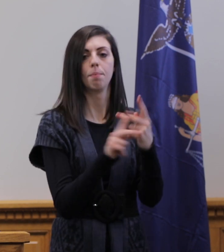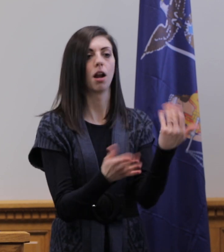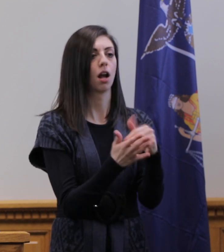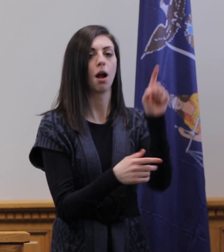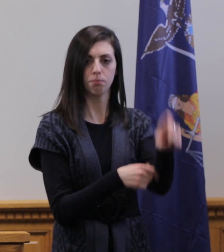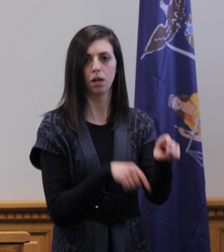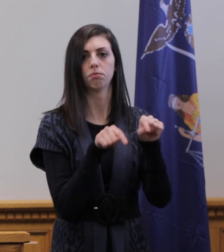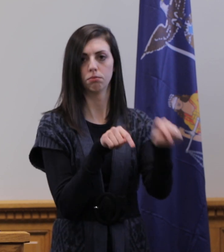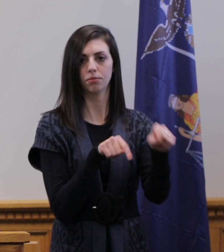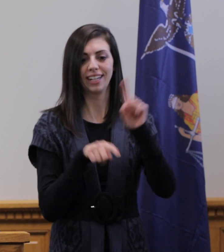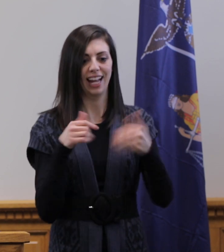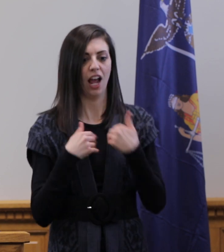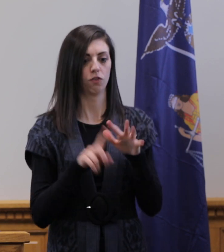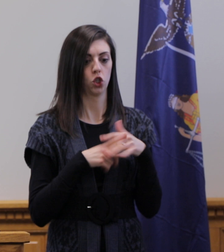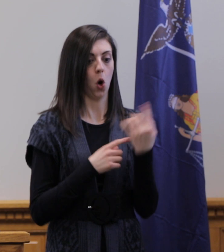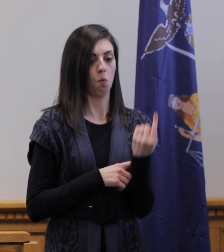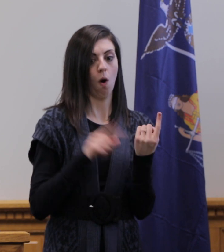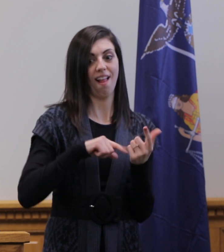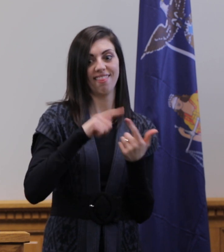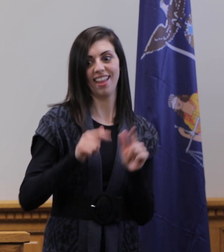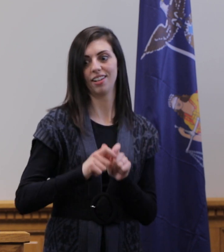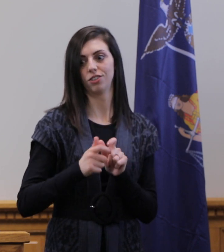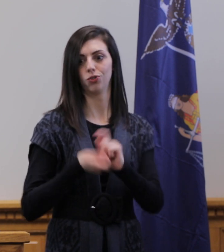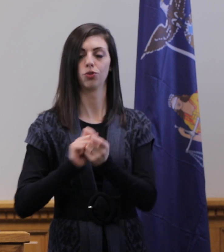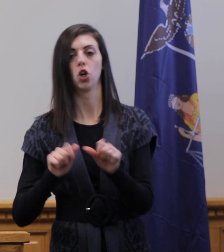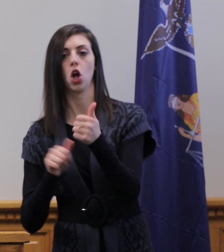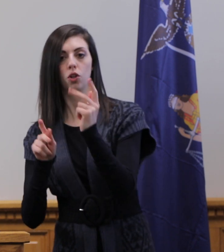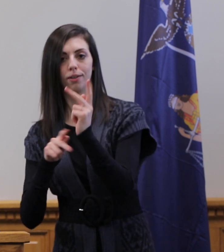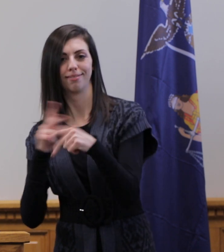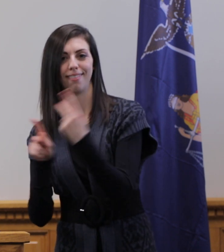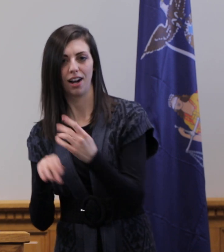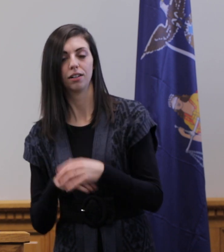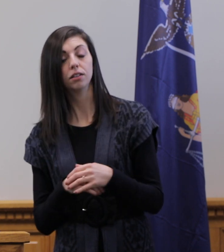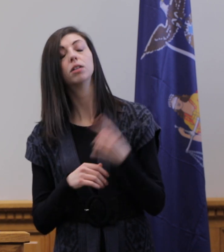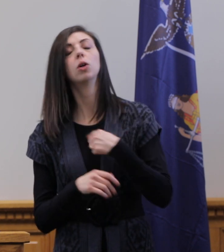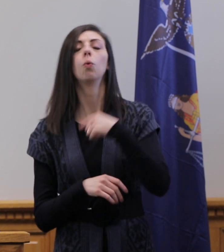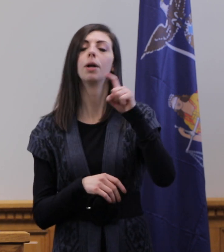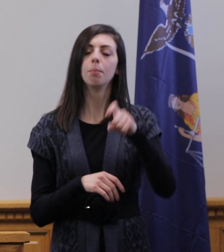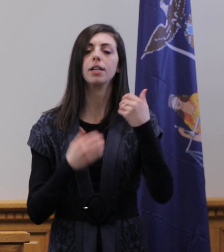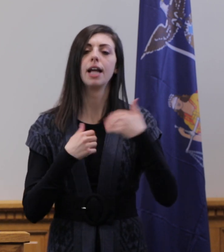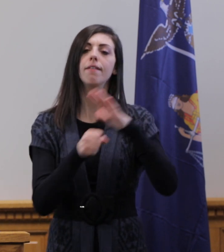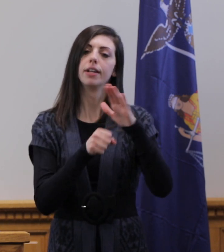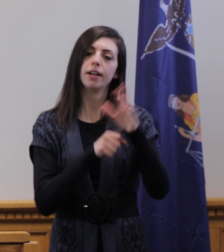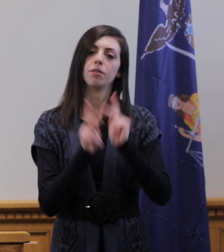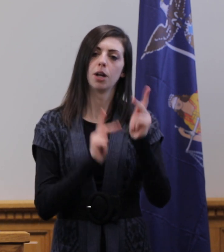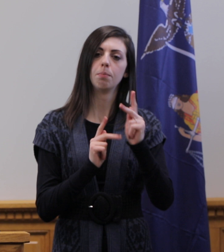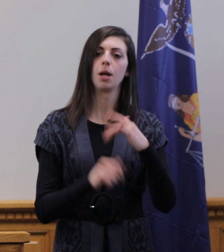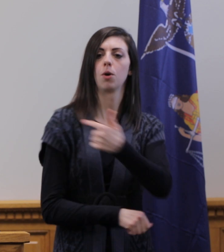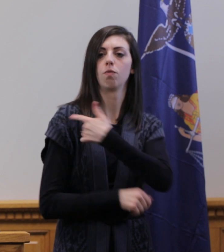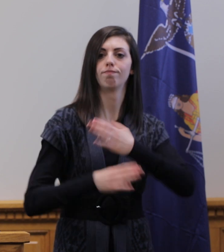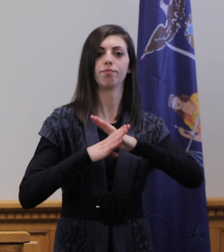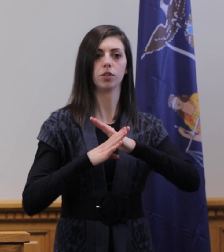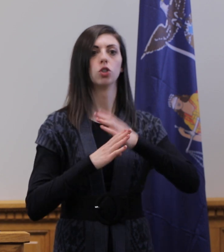that vaccination protects people from spreading the virus, and until enough people are vaccinated so community immunity